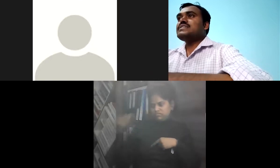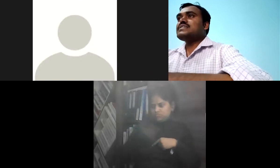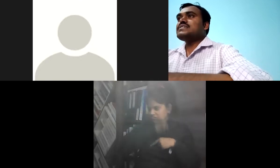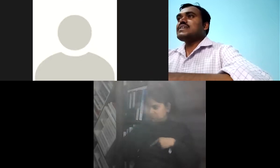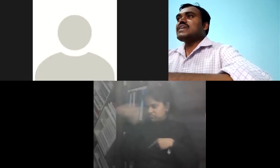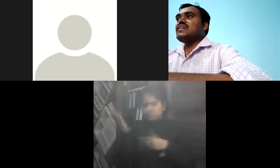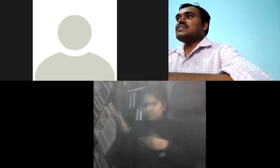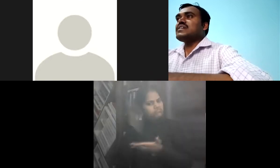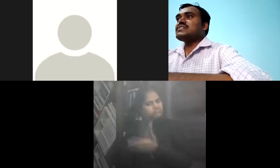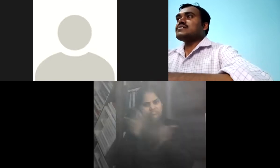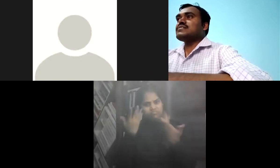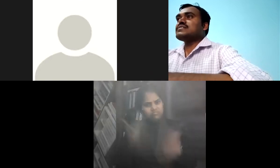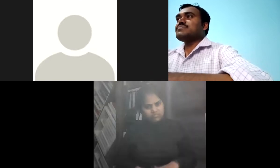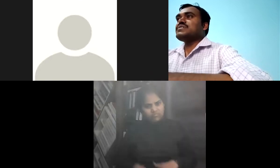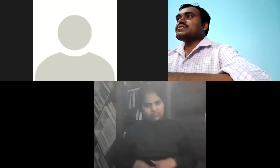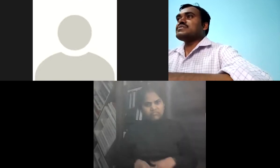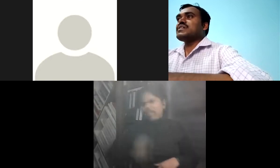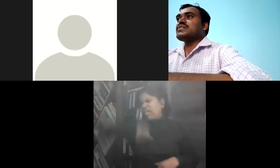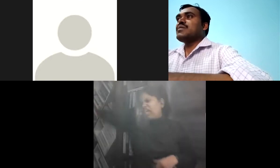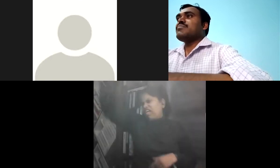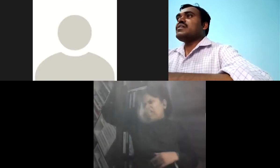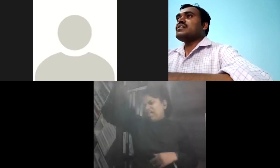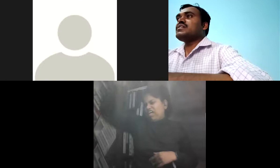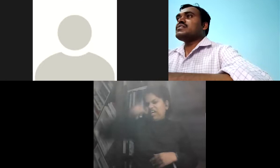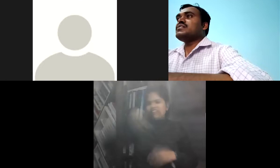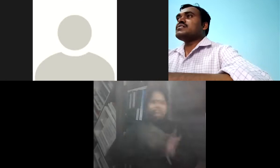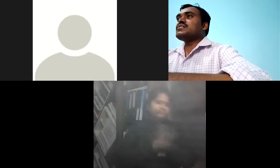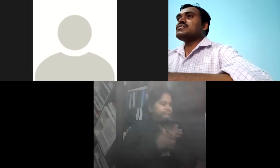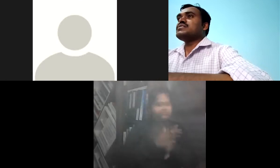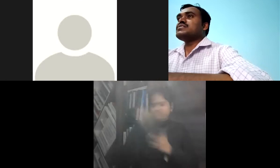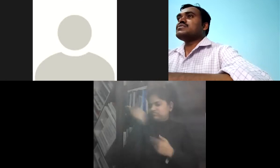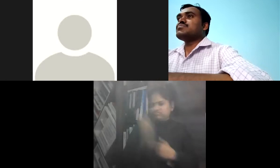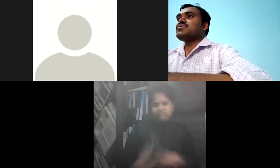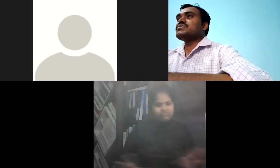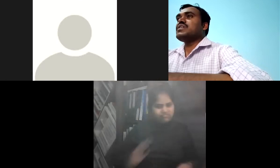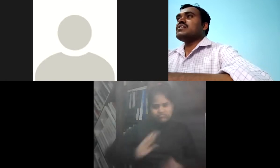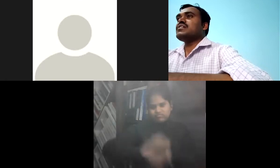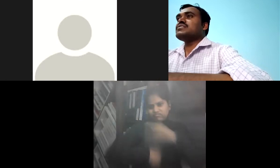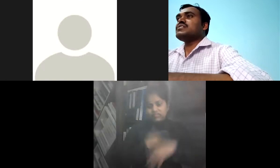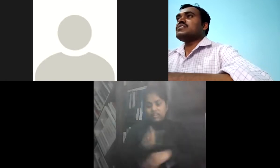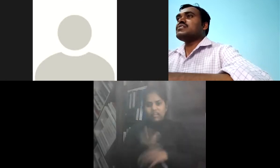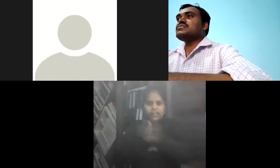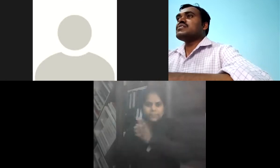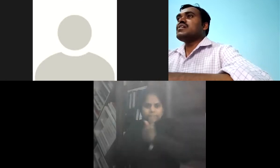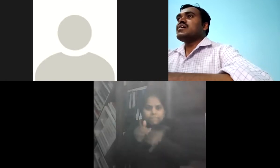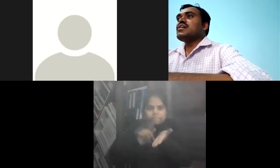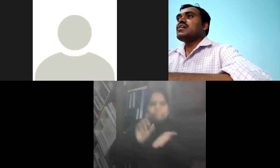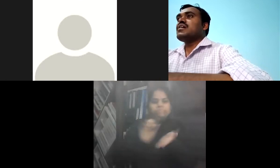lost interest in rallies and trumpeters trade, but he turned his interest to books. Later, in 3